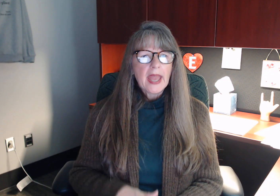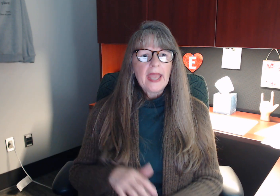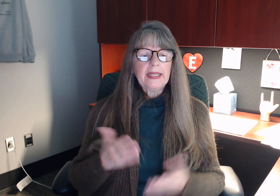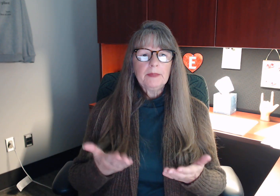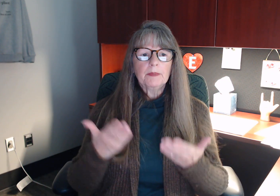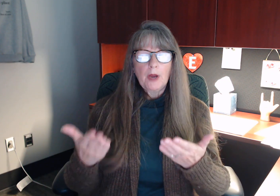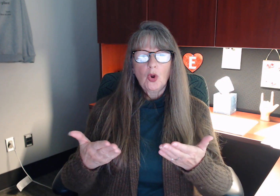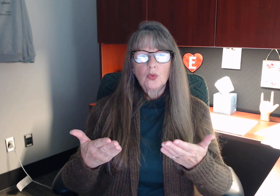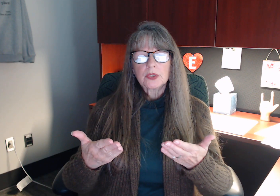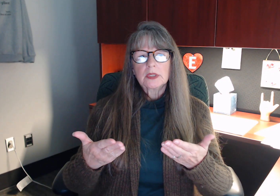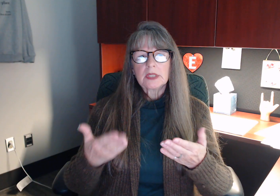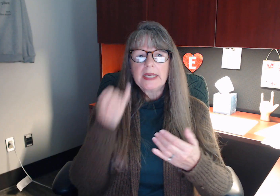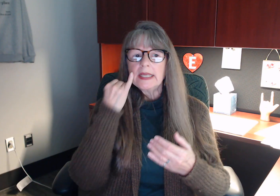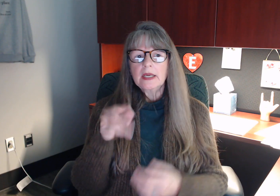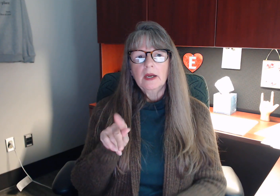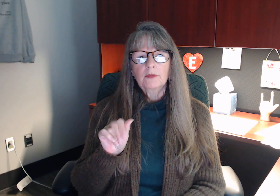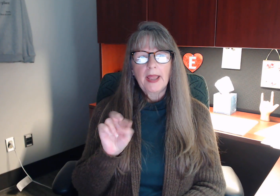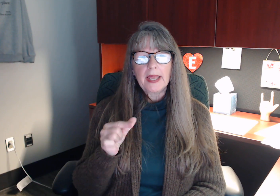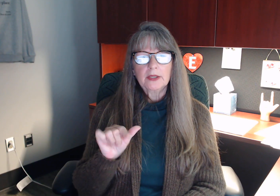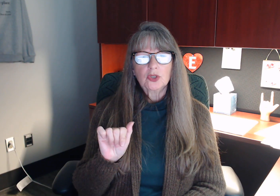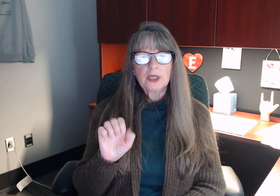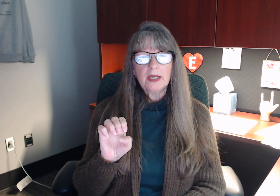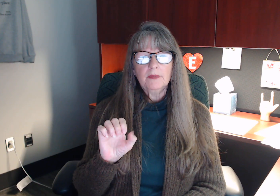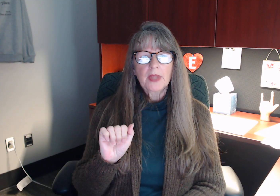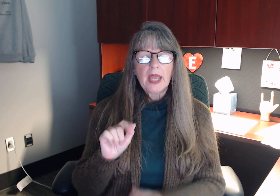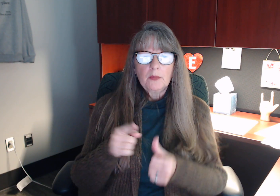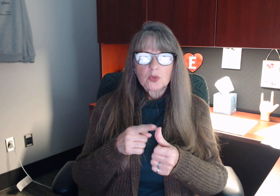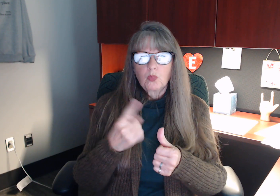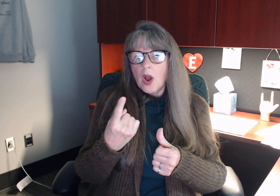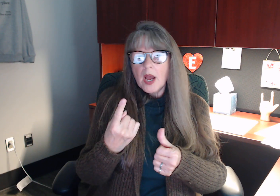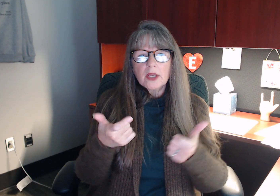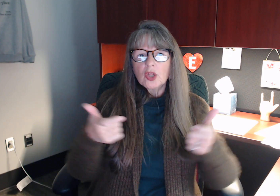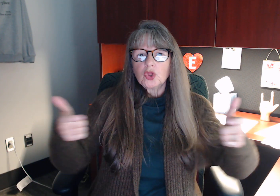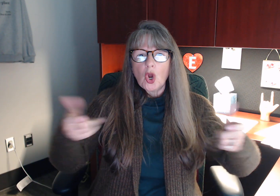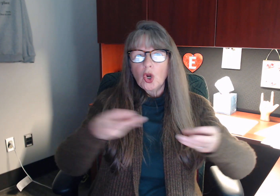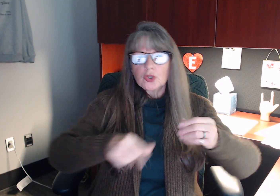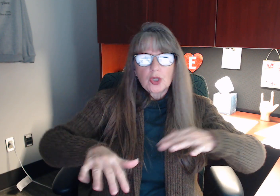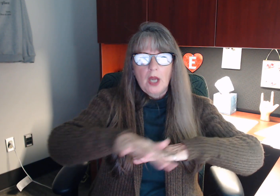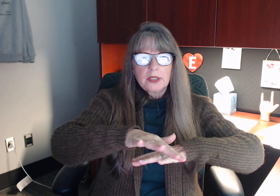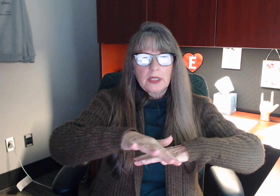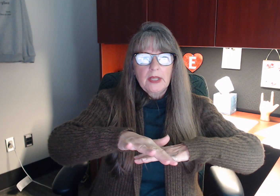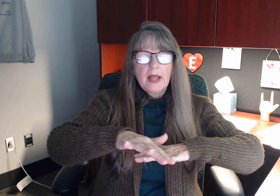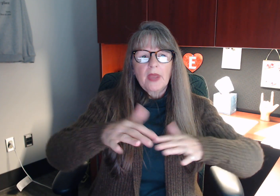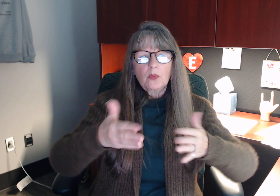And he proposed this idea of Pangea, and it was one large continent that was